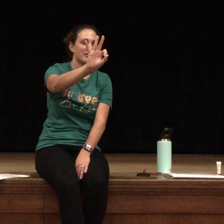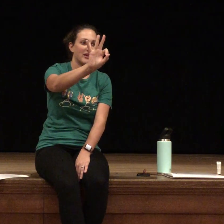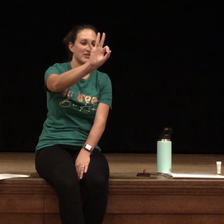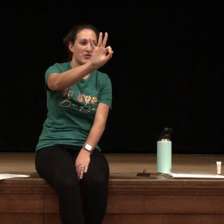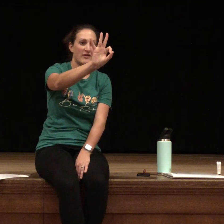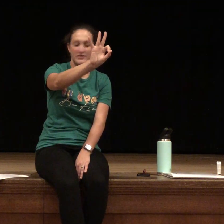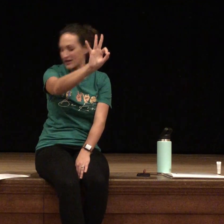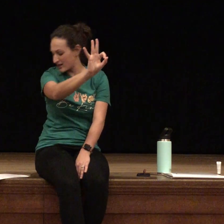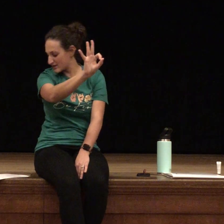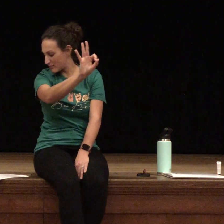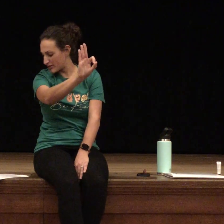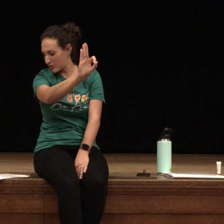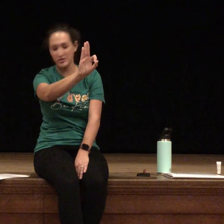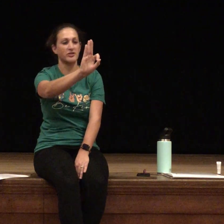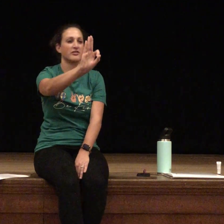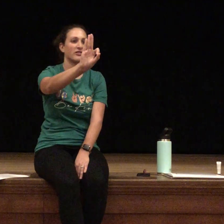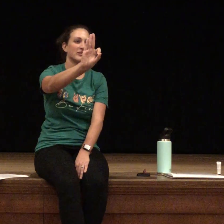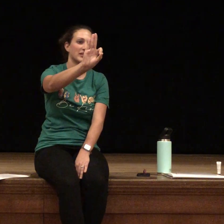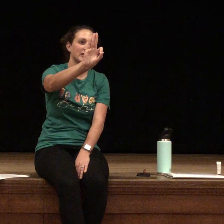Yeah, so F is like this, but in the picture, it's like this.